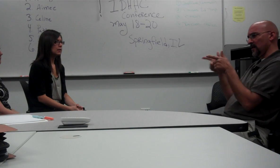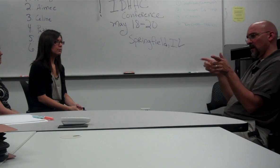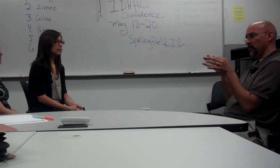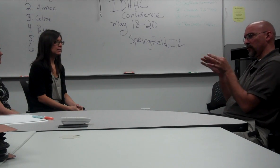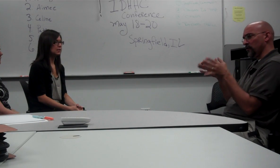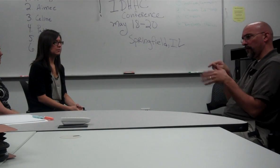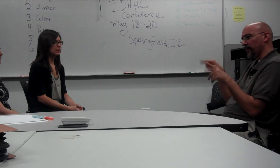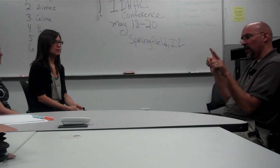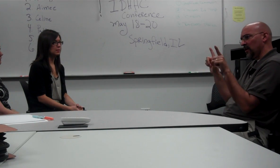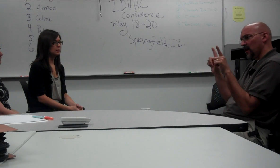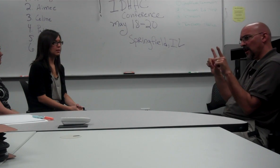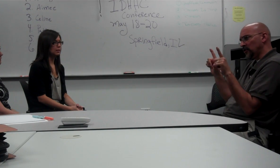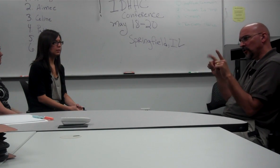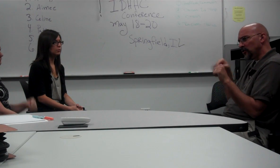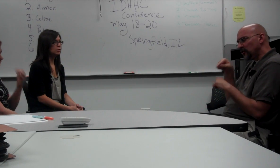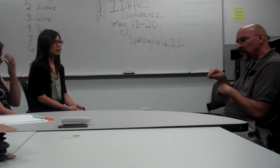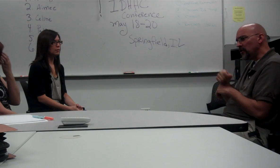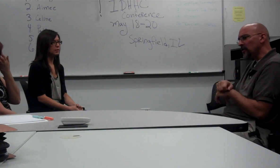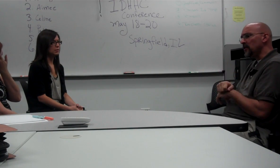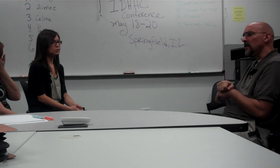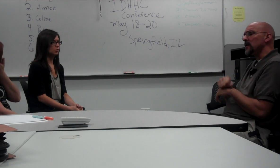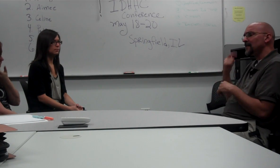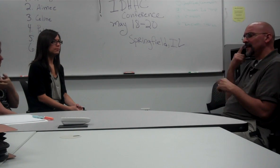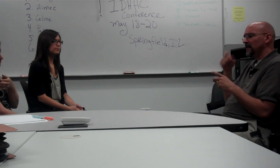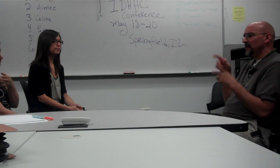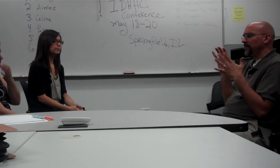I would like to expand on the sign language licensure.